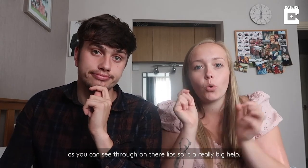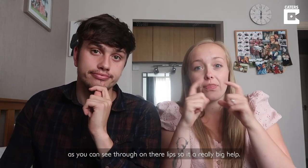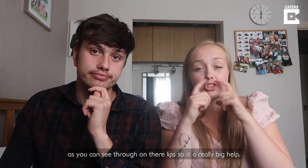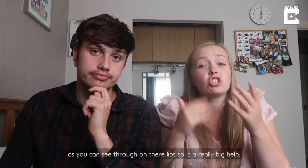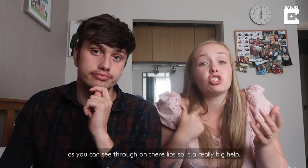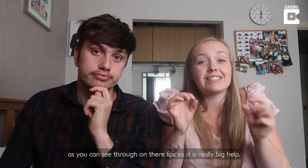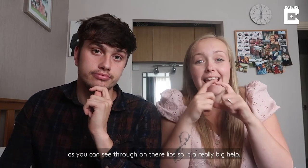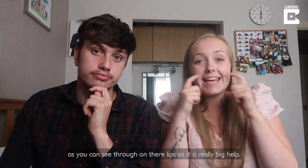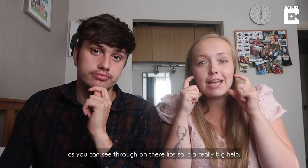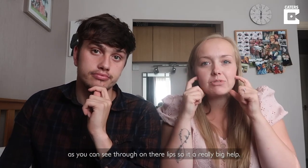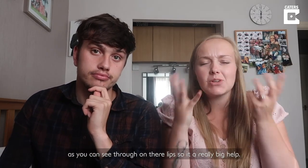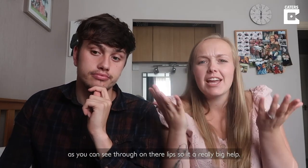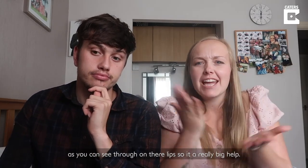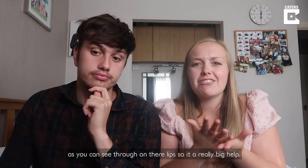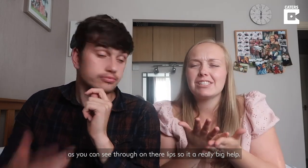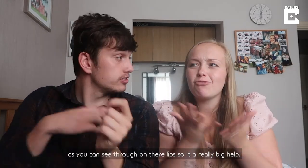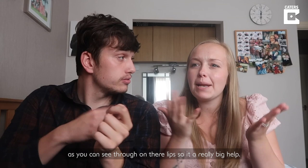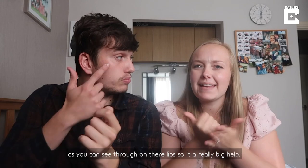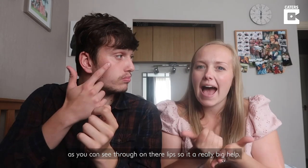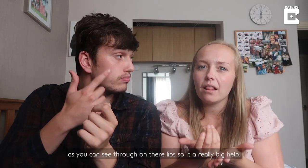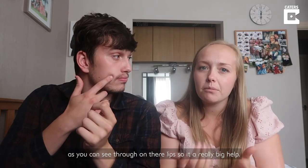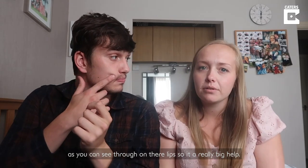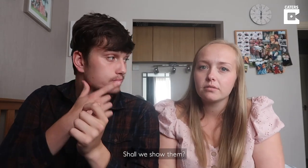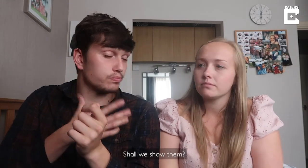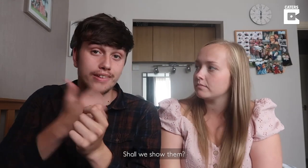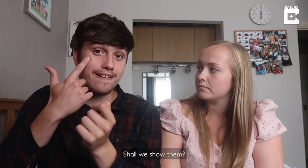on just their lips, so it's a really big help.